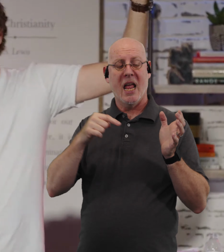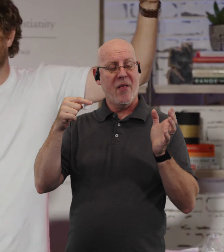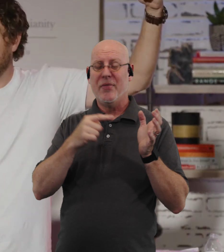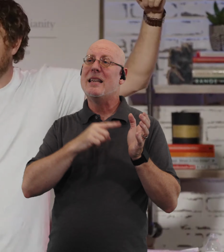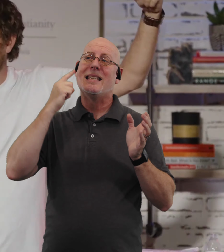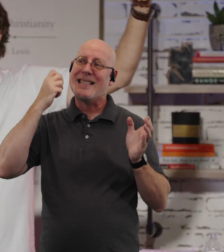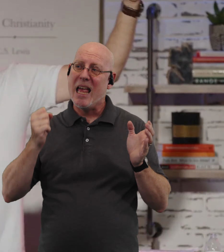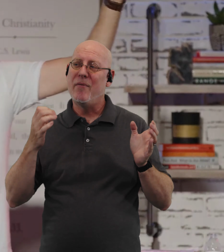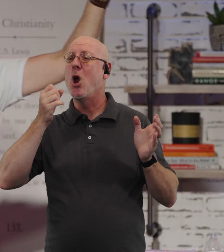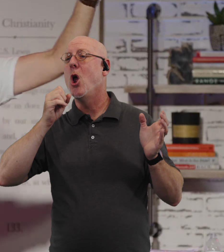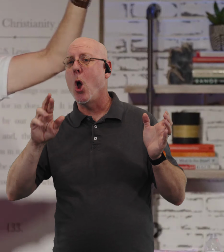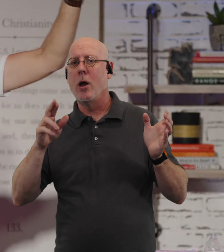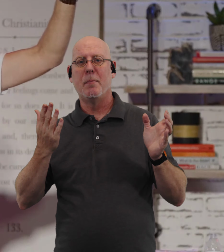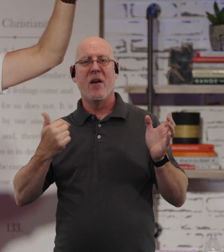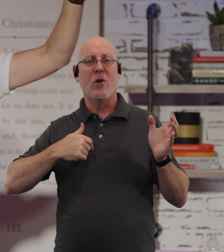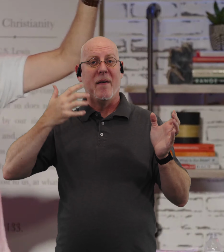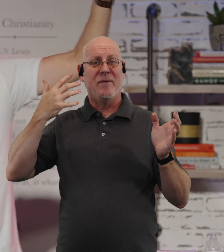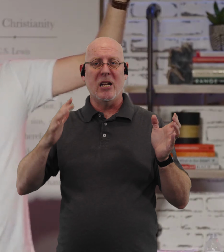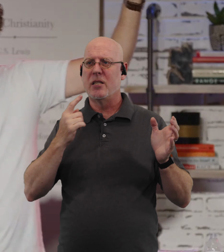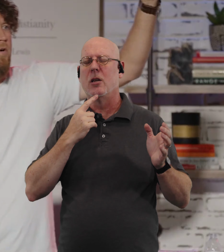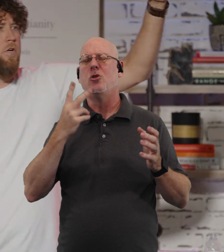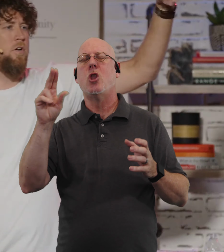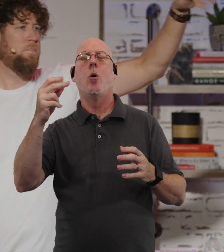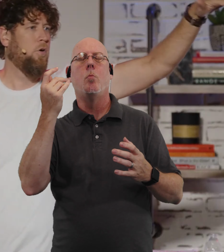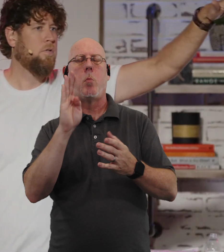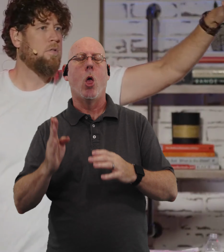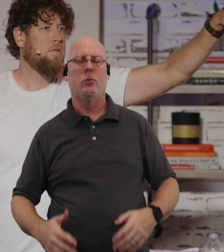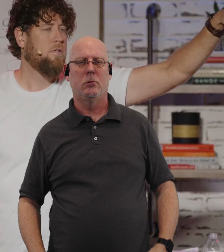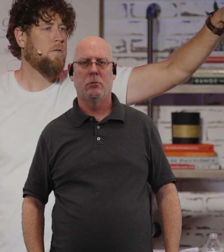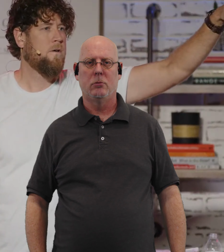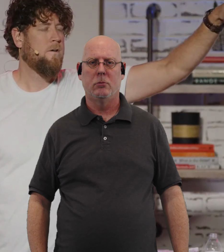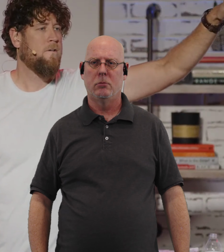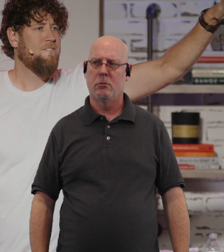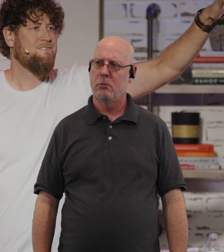Is this silver or is it? And before I can even get the word out, they both go, no, it's blue.